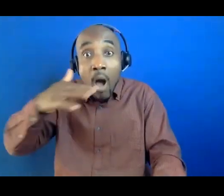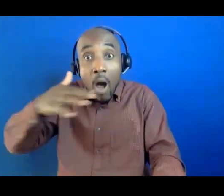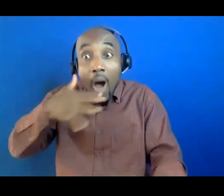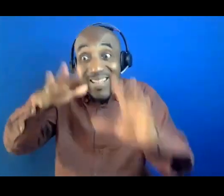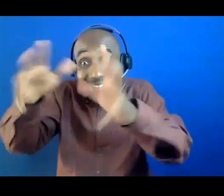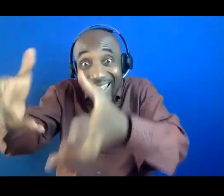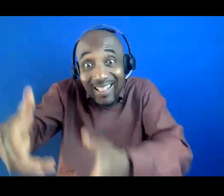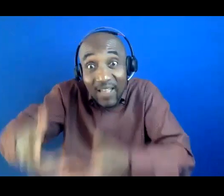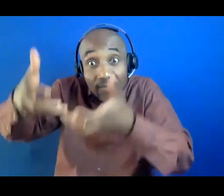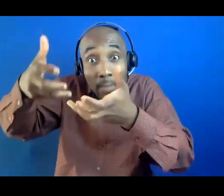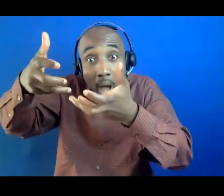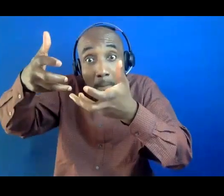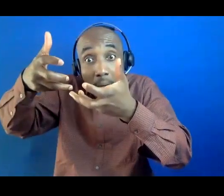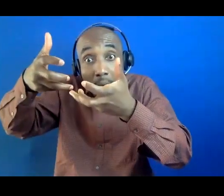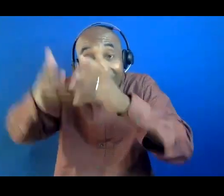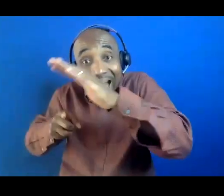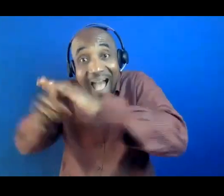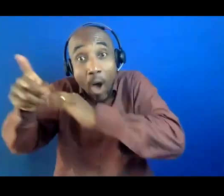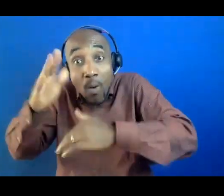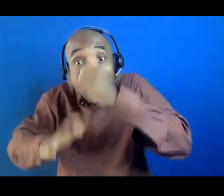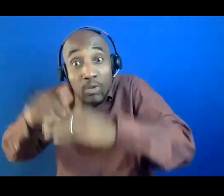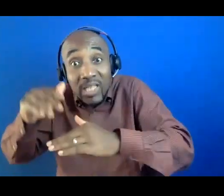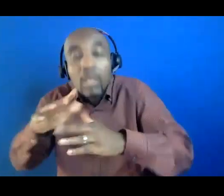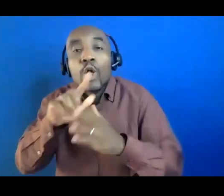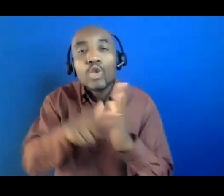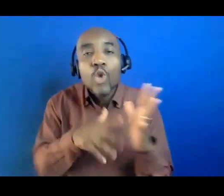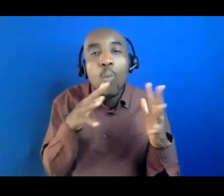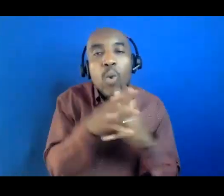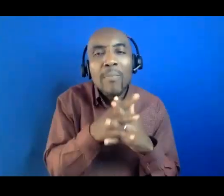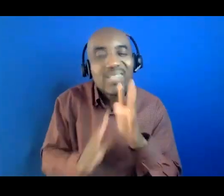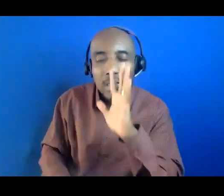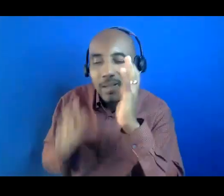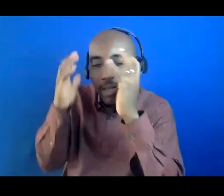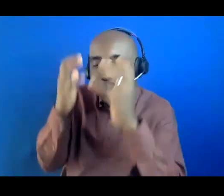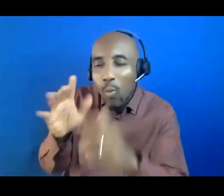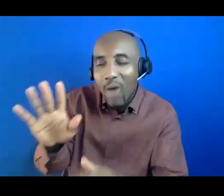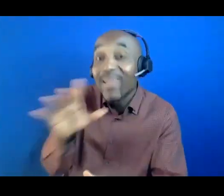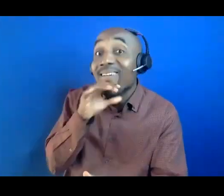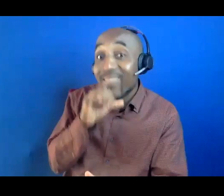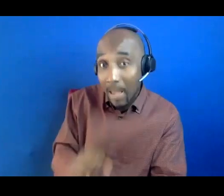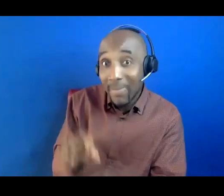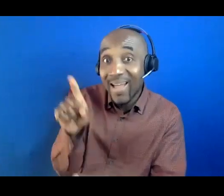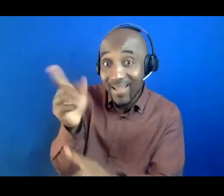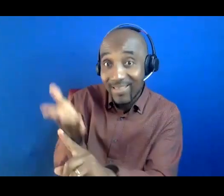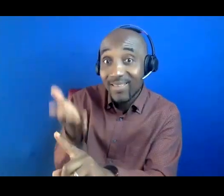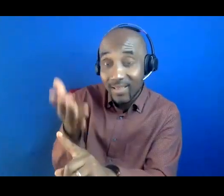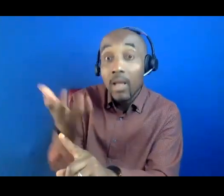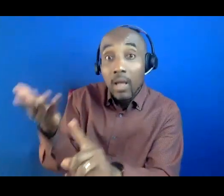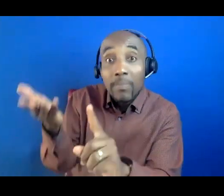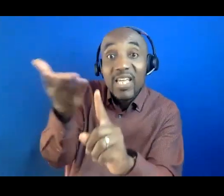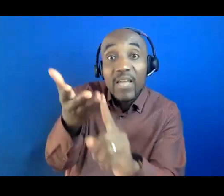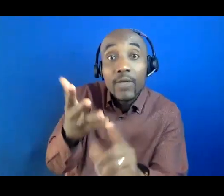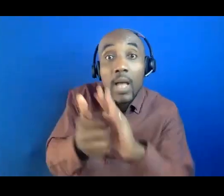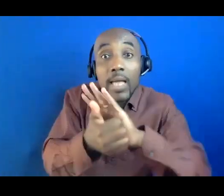they carried him out, John Wimber just said, "Don't worry, that man is being given the gift of